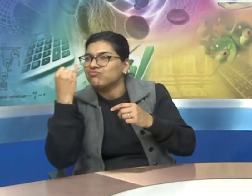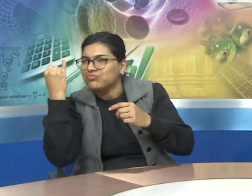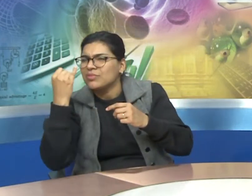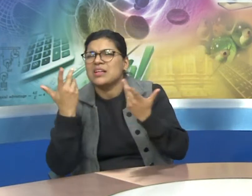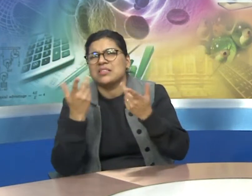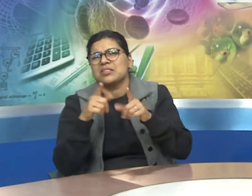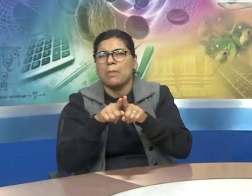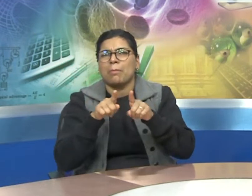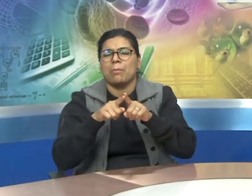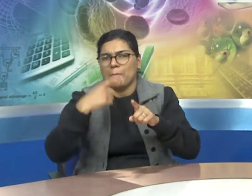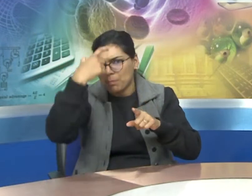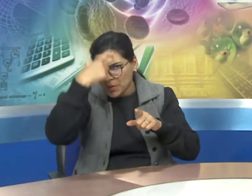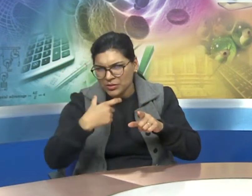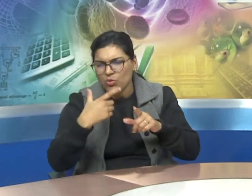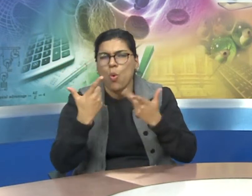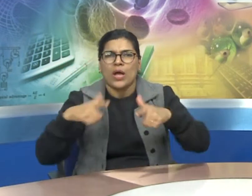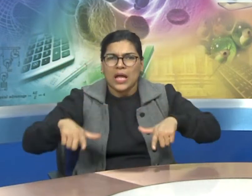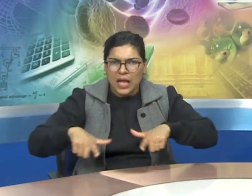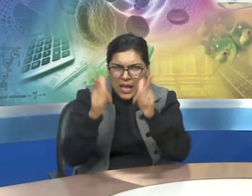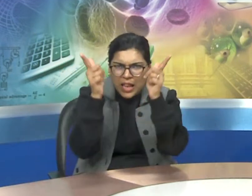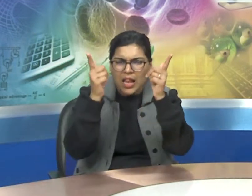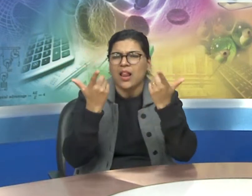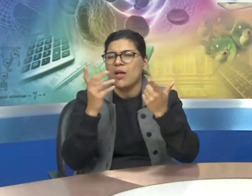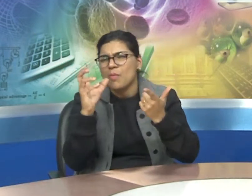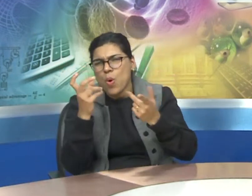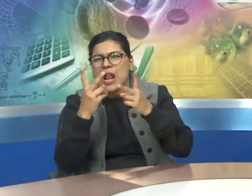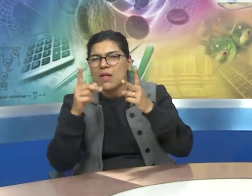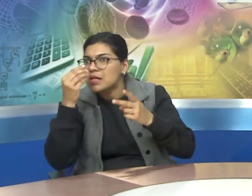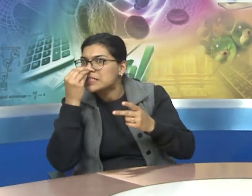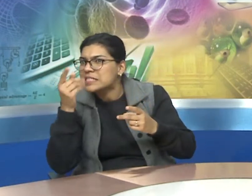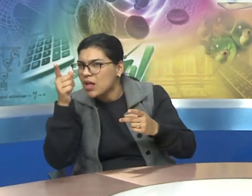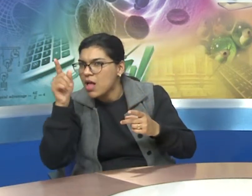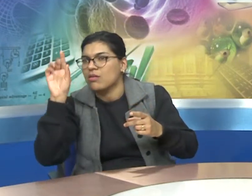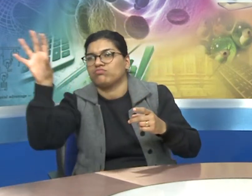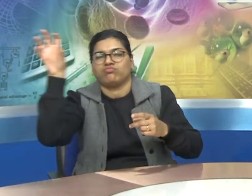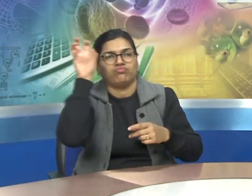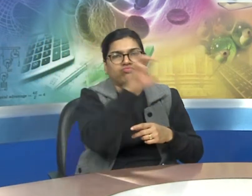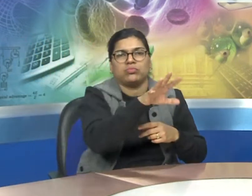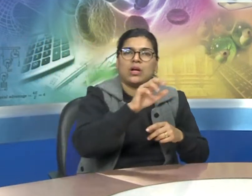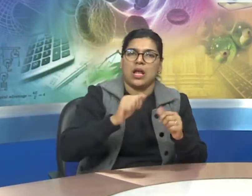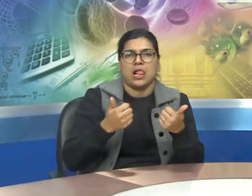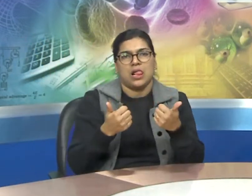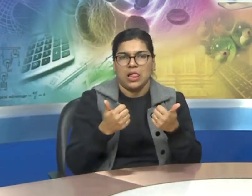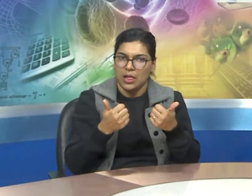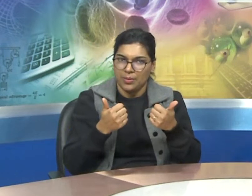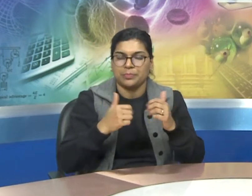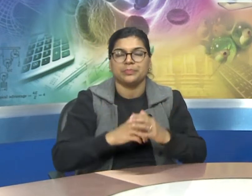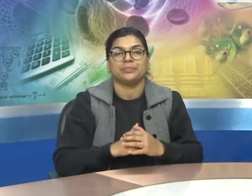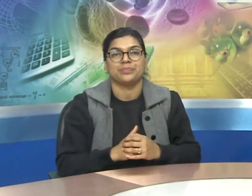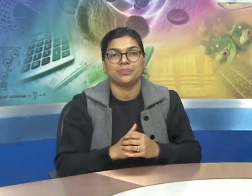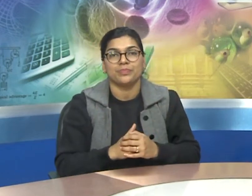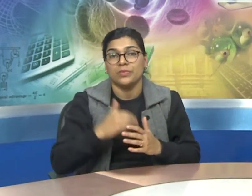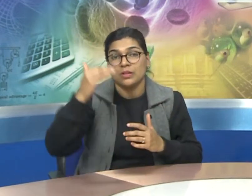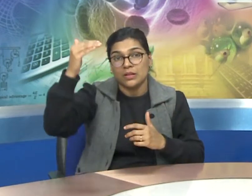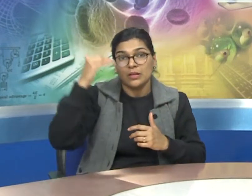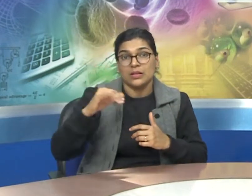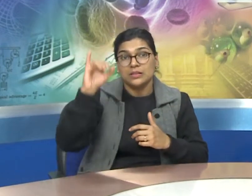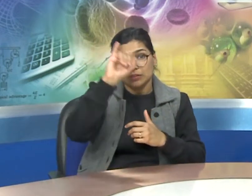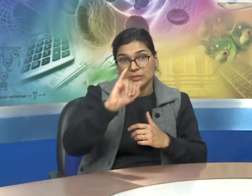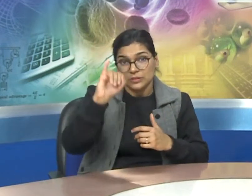We can insert any clip art, just like for example, a tree or